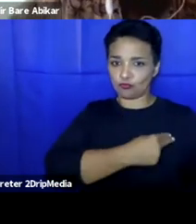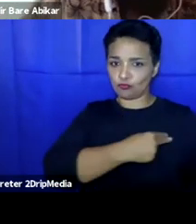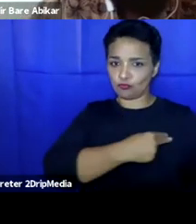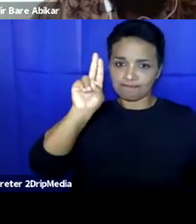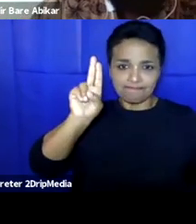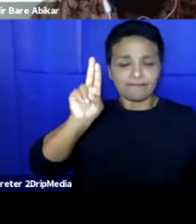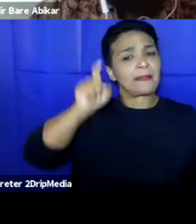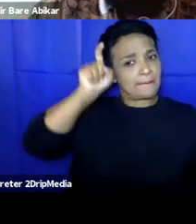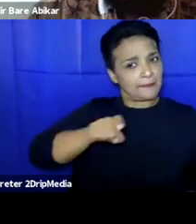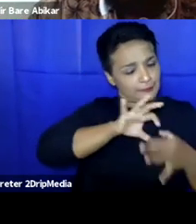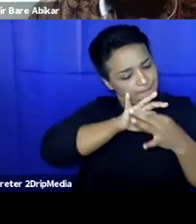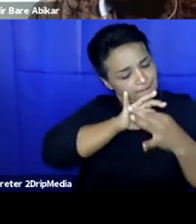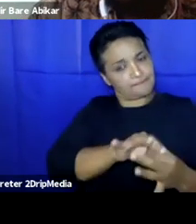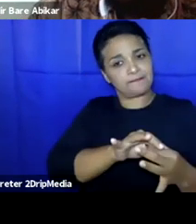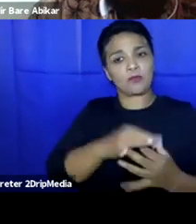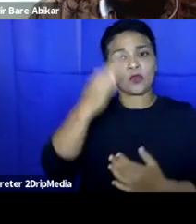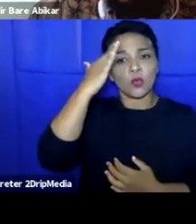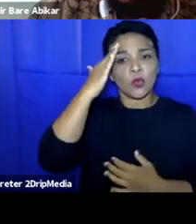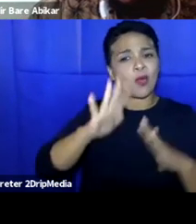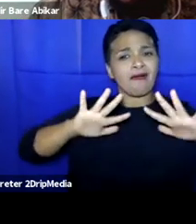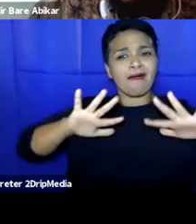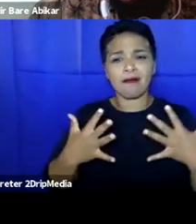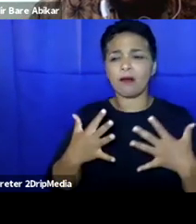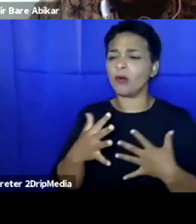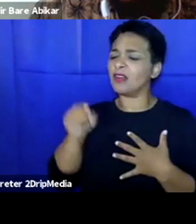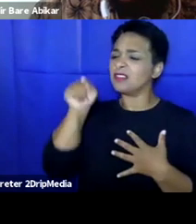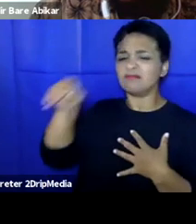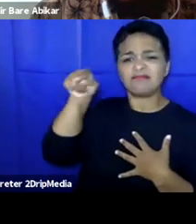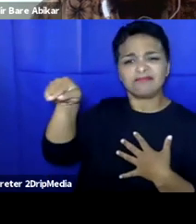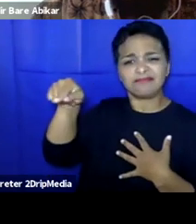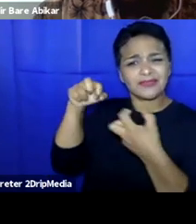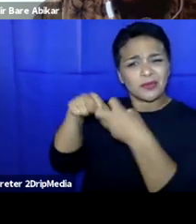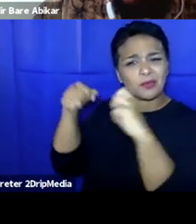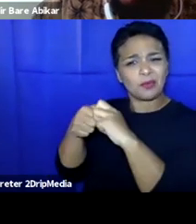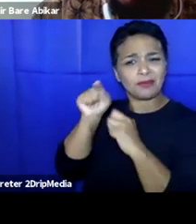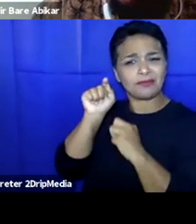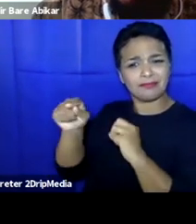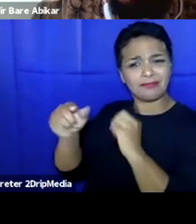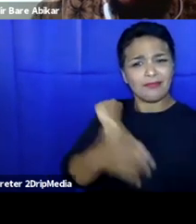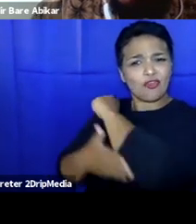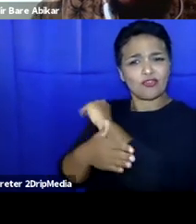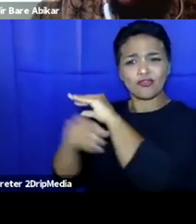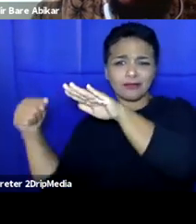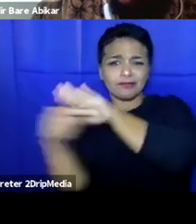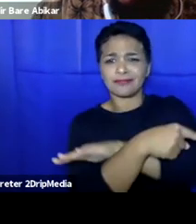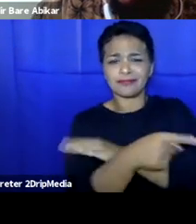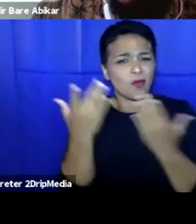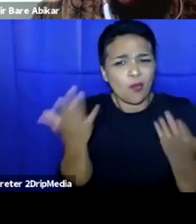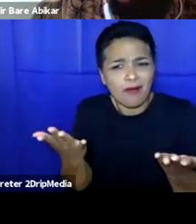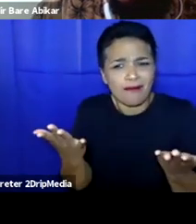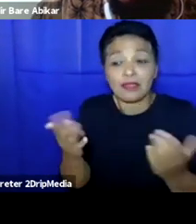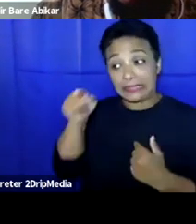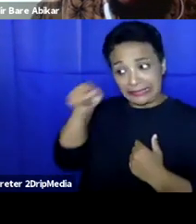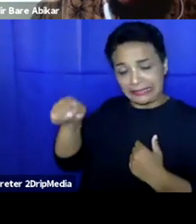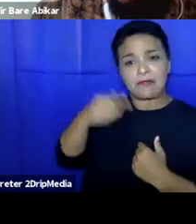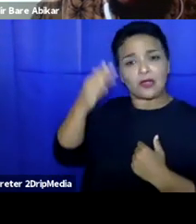a critical look at what is driving this hostile discourse, and therefore be able to look at a more positive